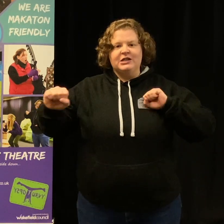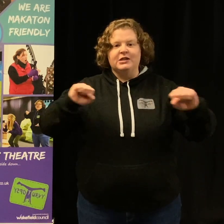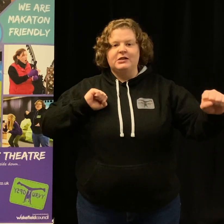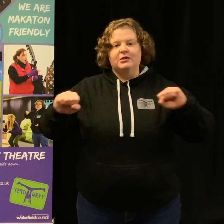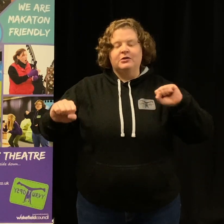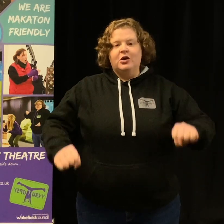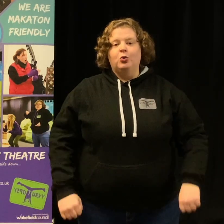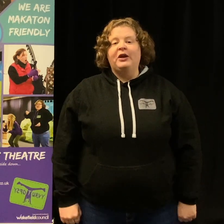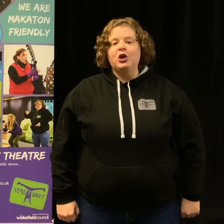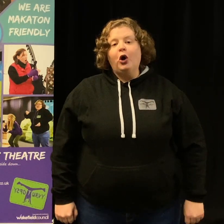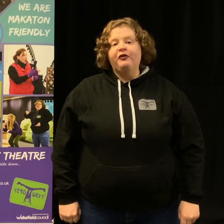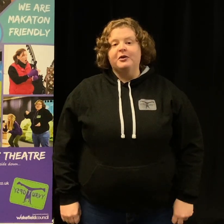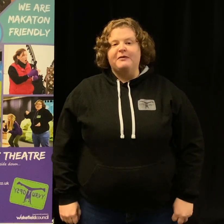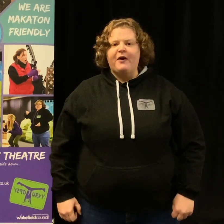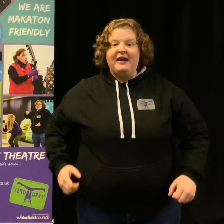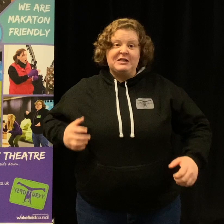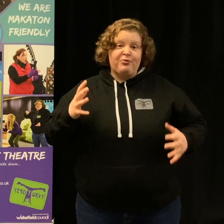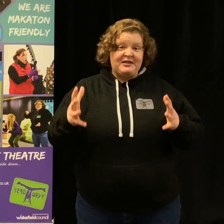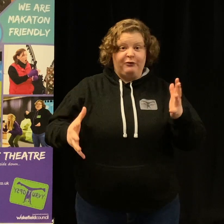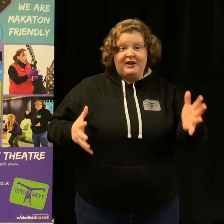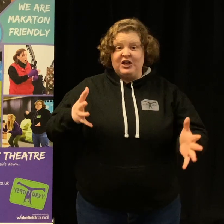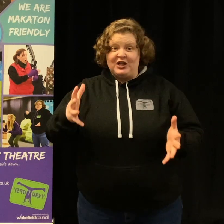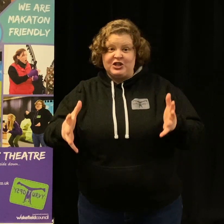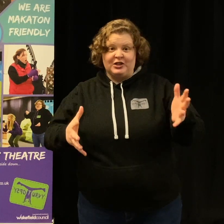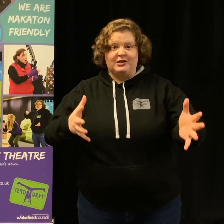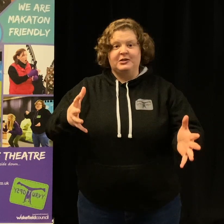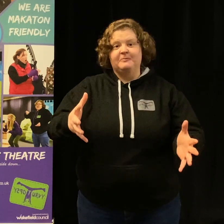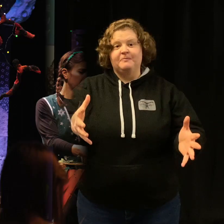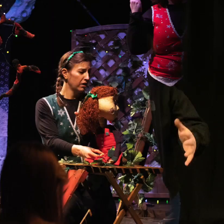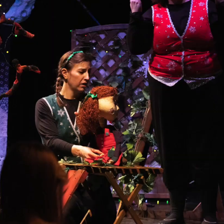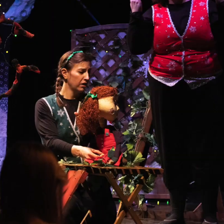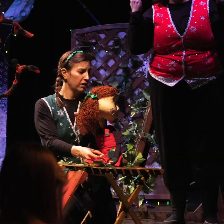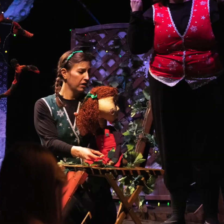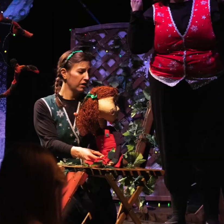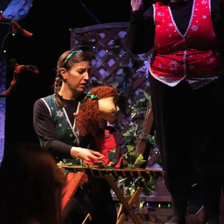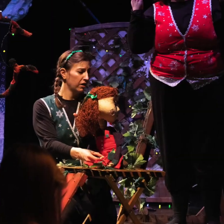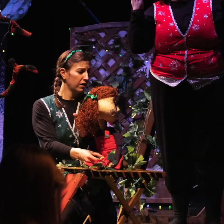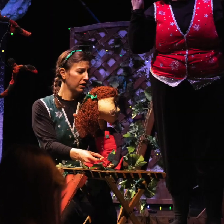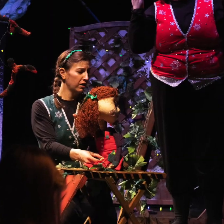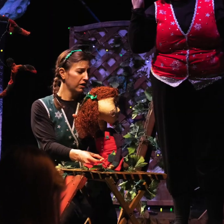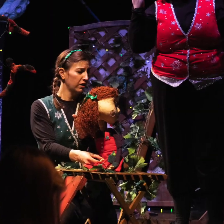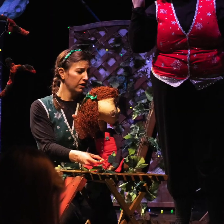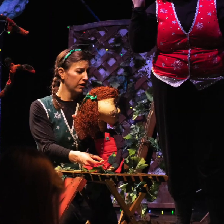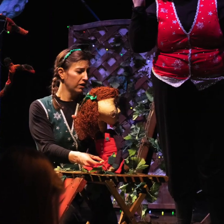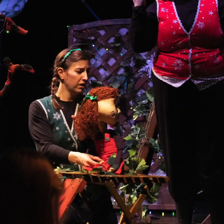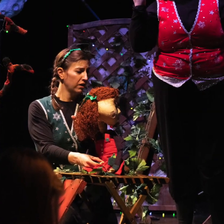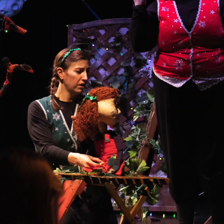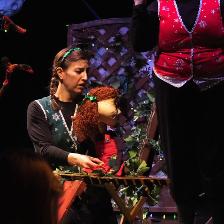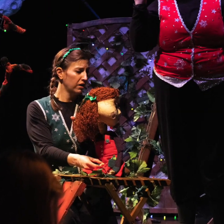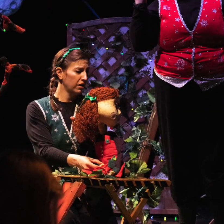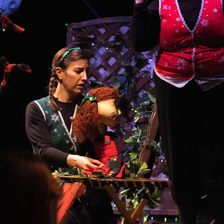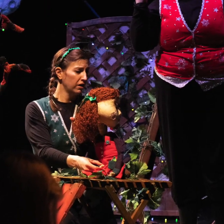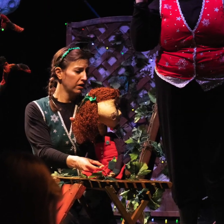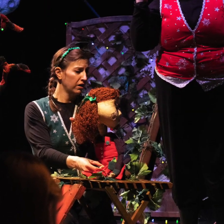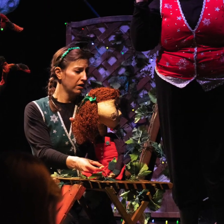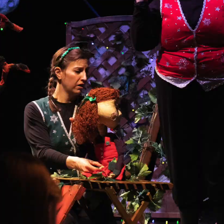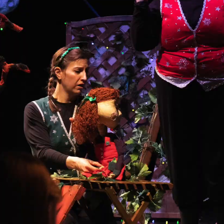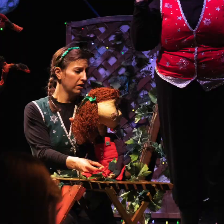actors, we can often be very expressive with our gestures. We've started using Makaton to really focus on